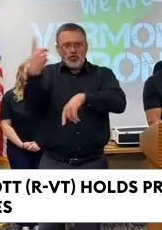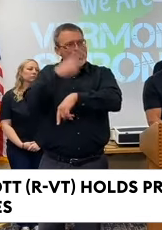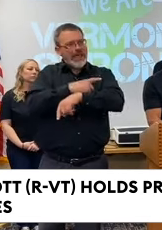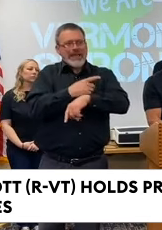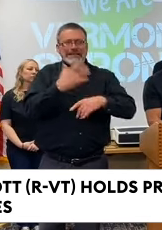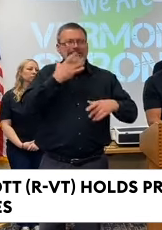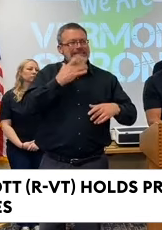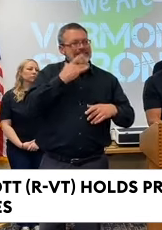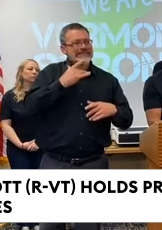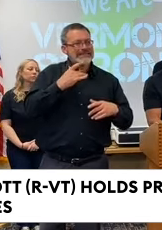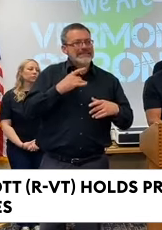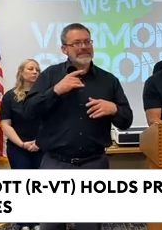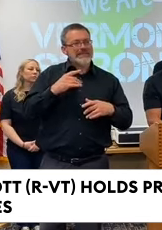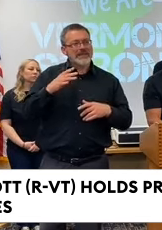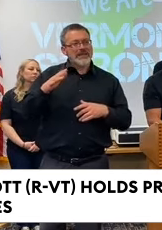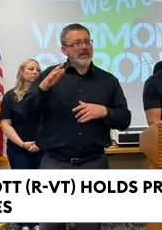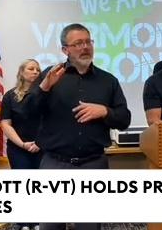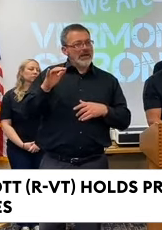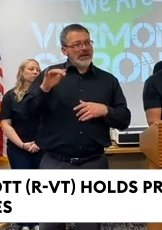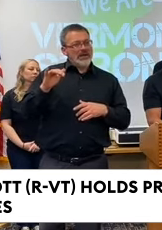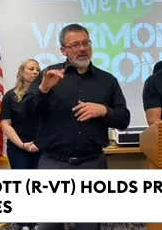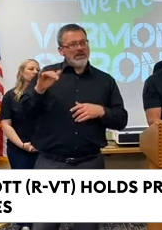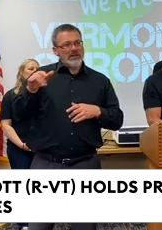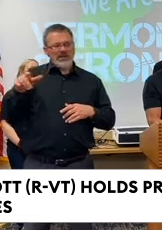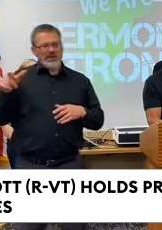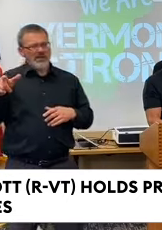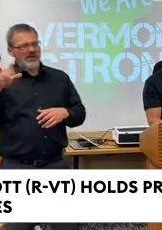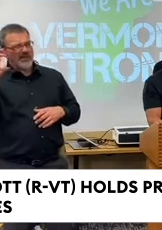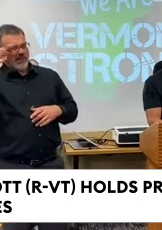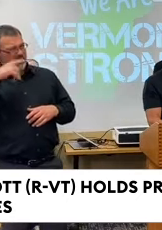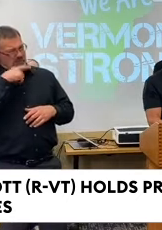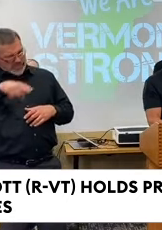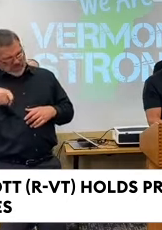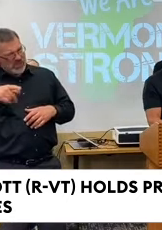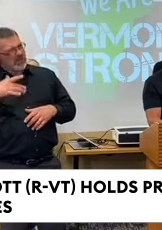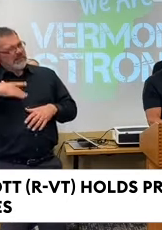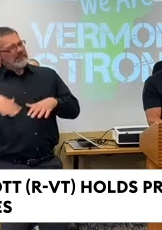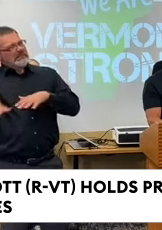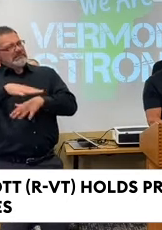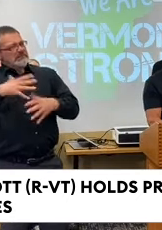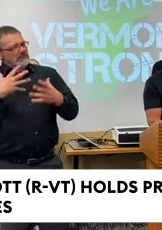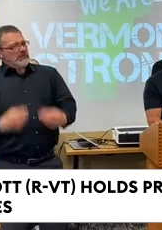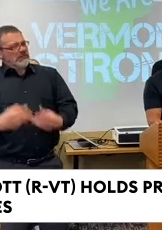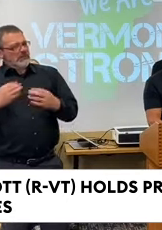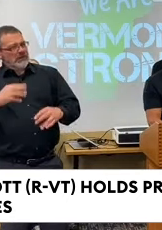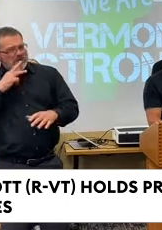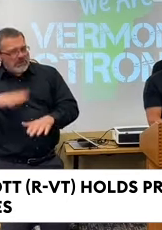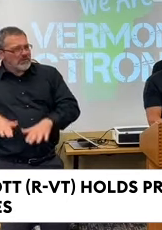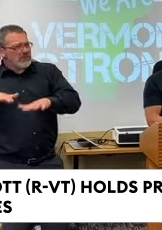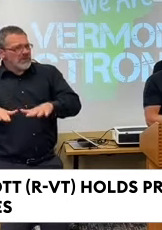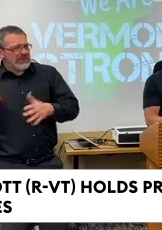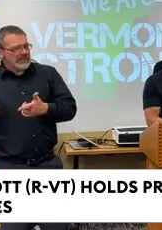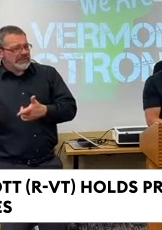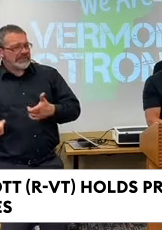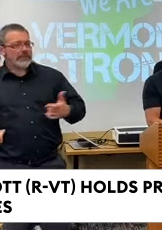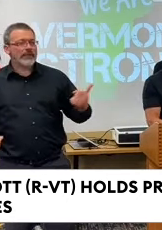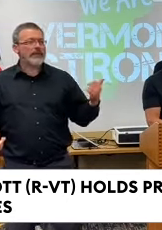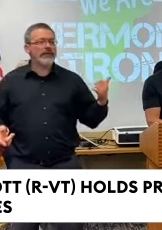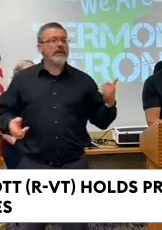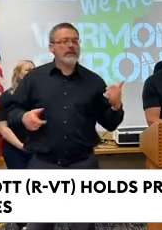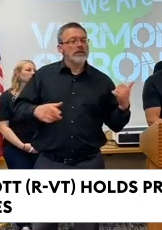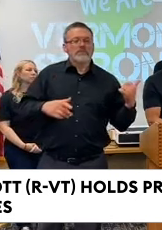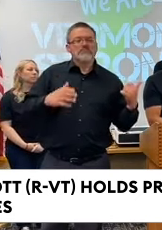just, what challenges do you guys foresee with development? Well, we've got some real experienced contractors. In fact, one